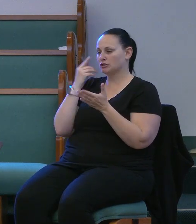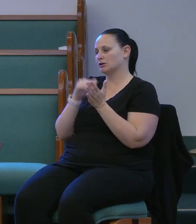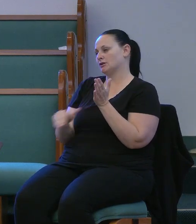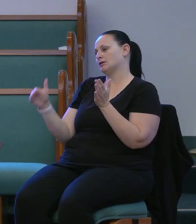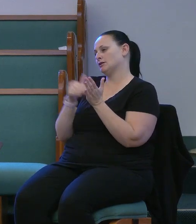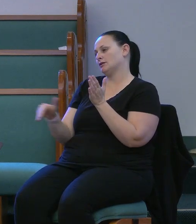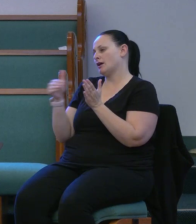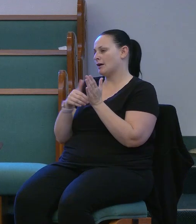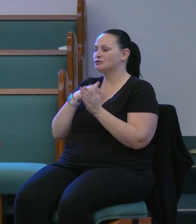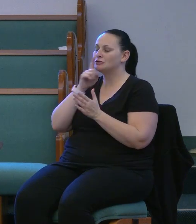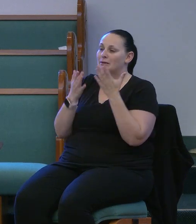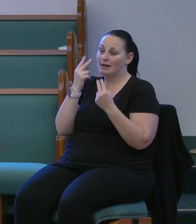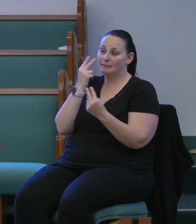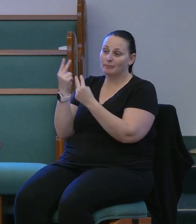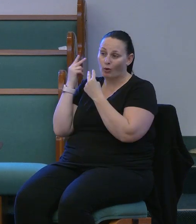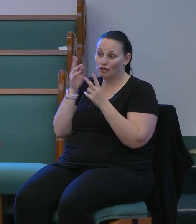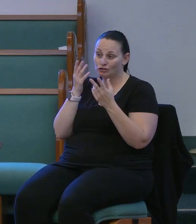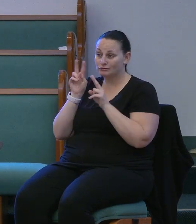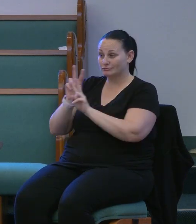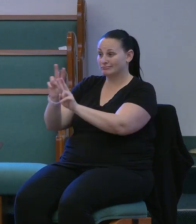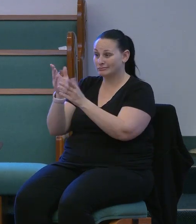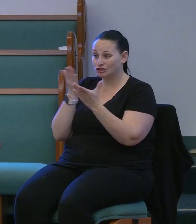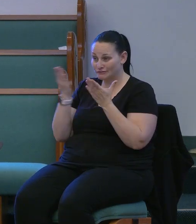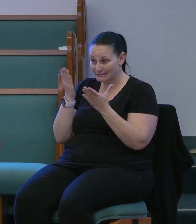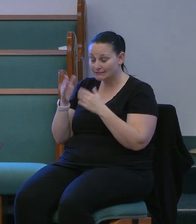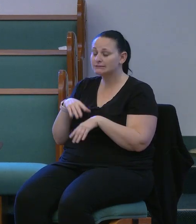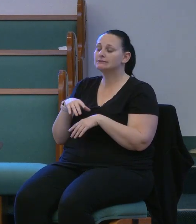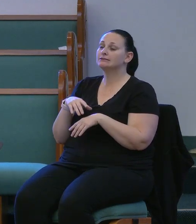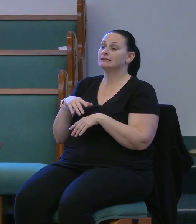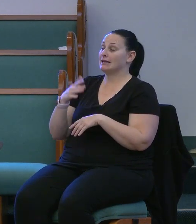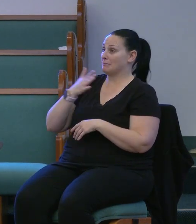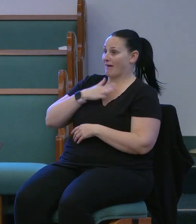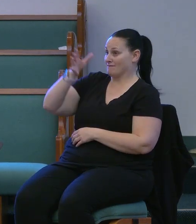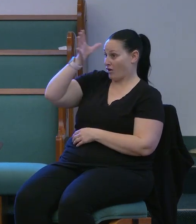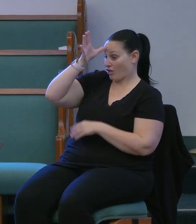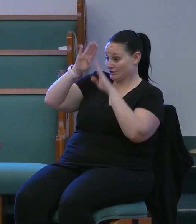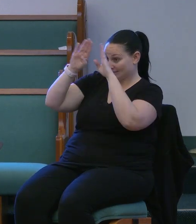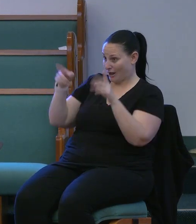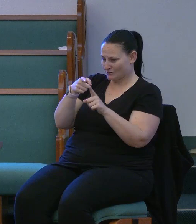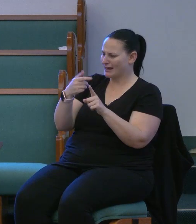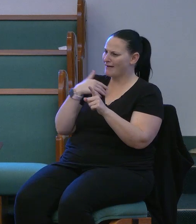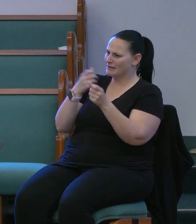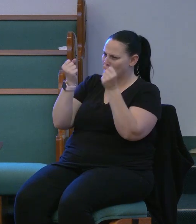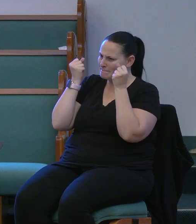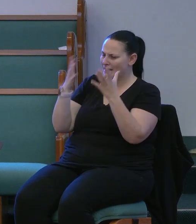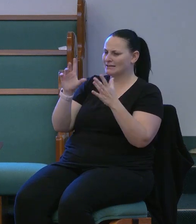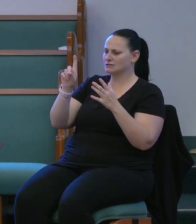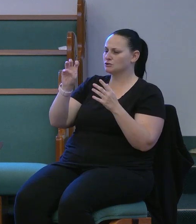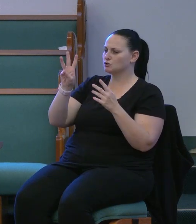times, probably at a memorial service. In my Father's house, there are many dwelling